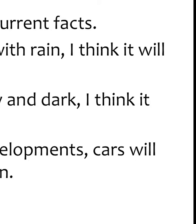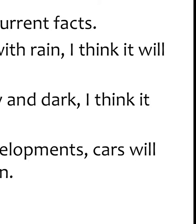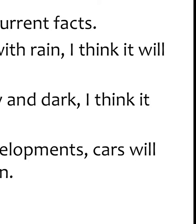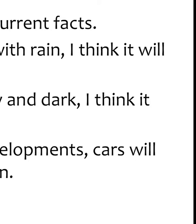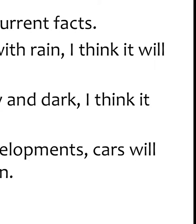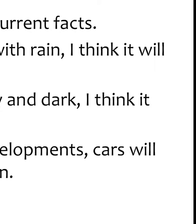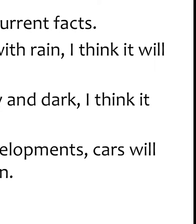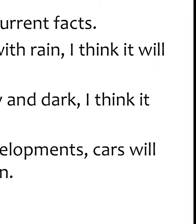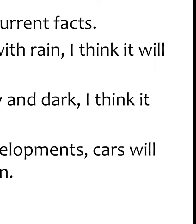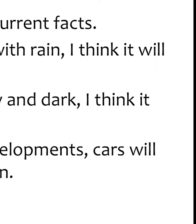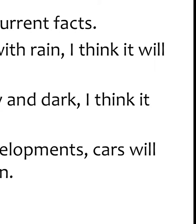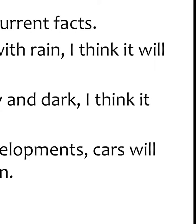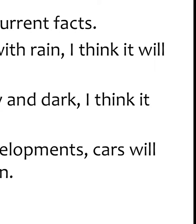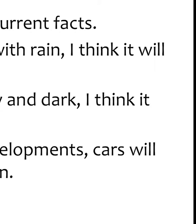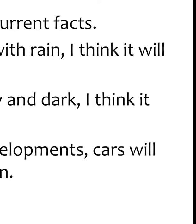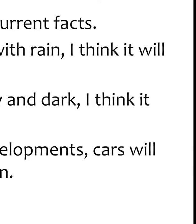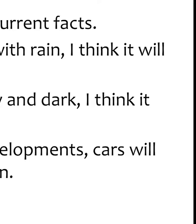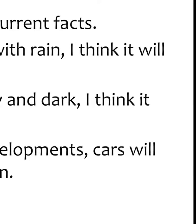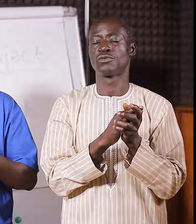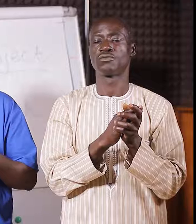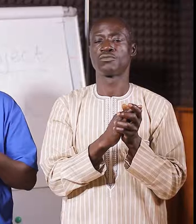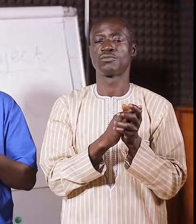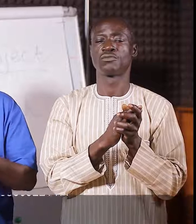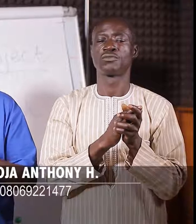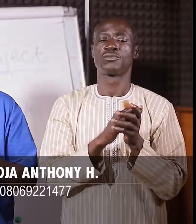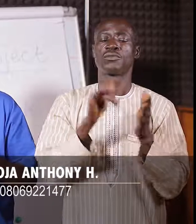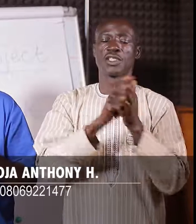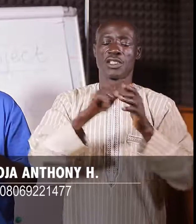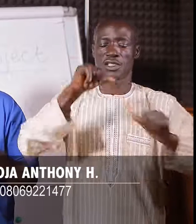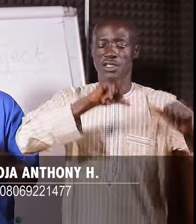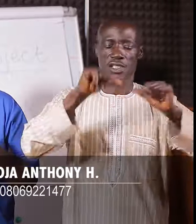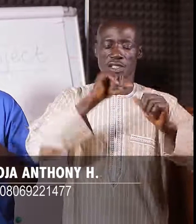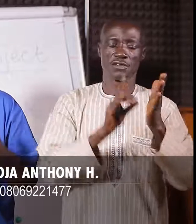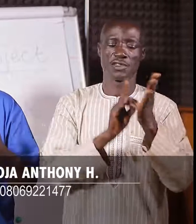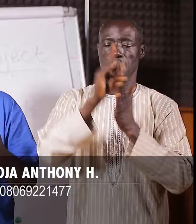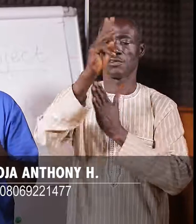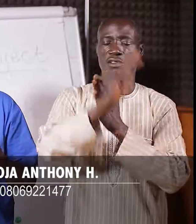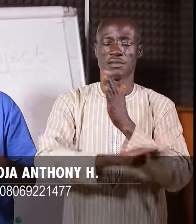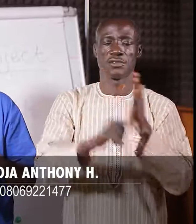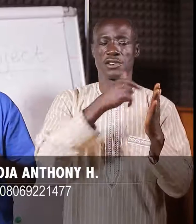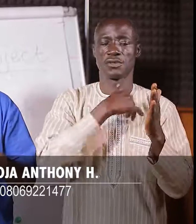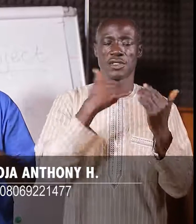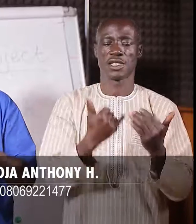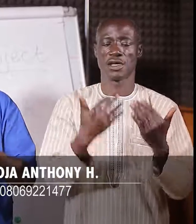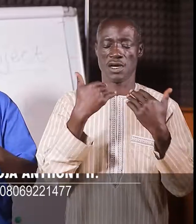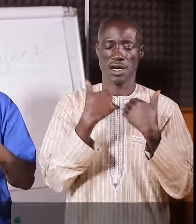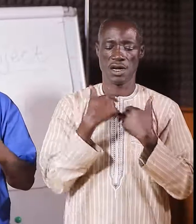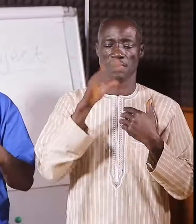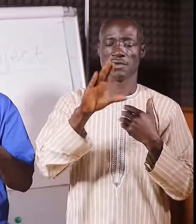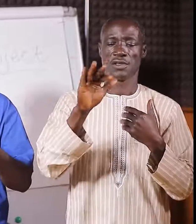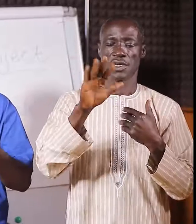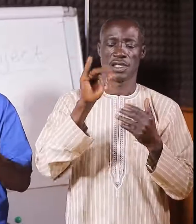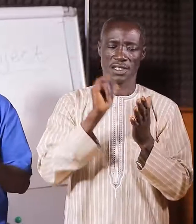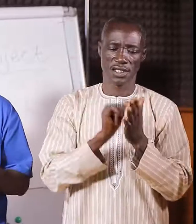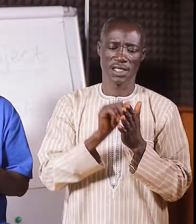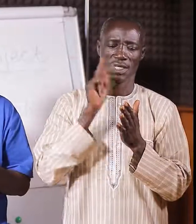drive themselves soon. Scientific development. Now we now have cars that